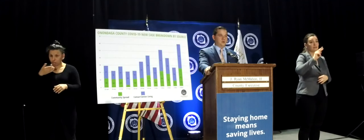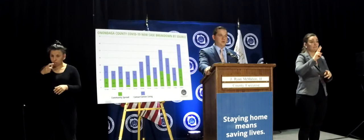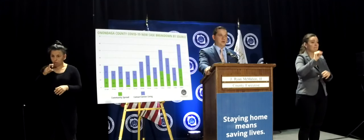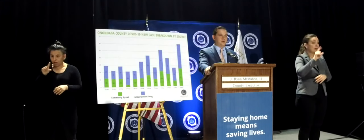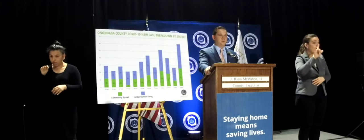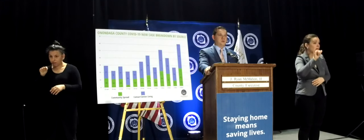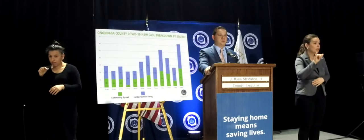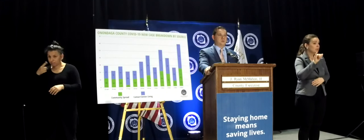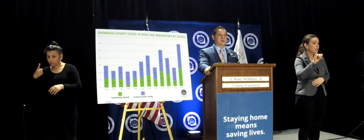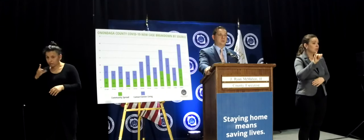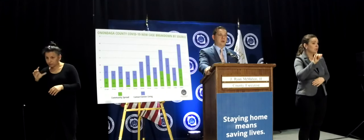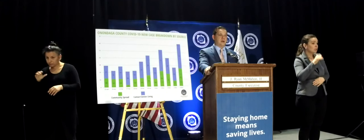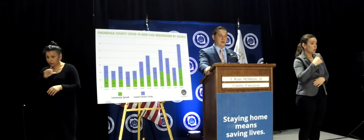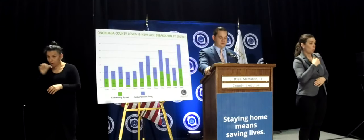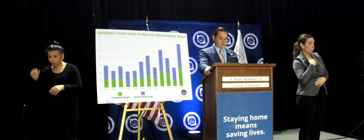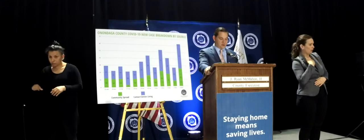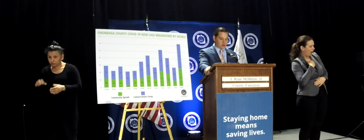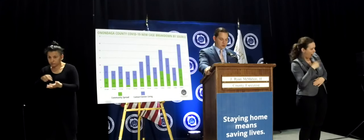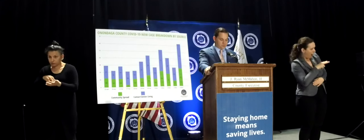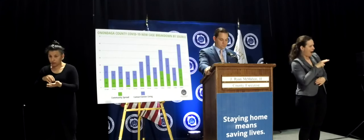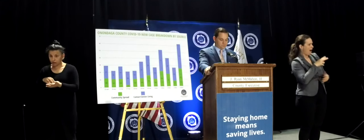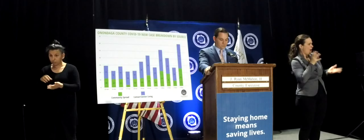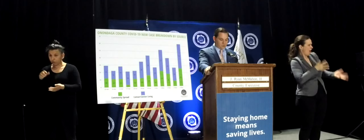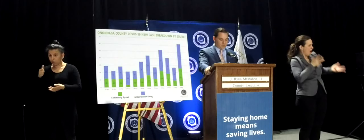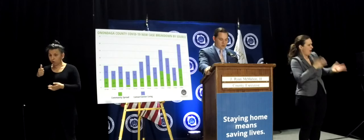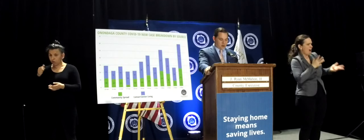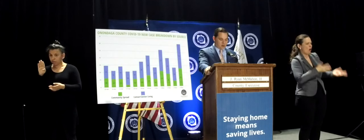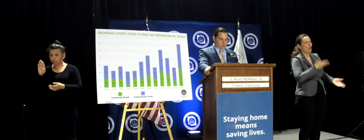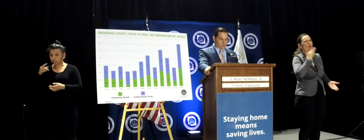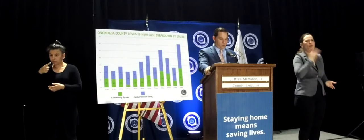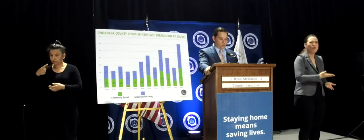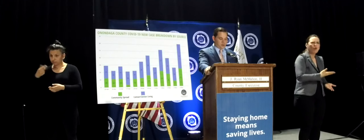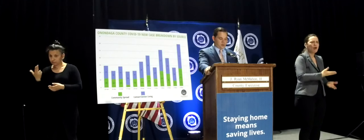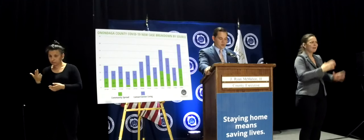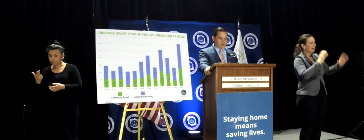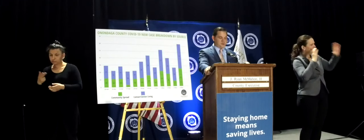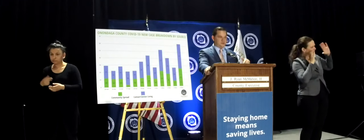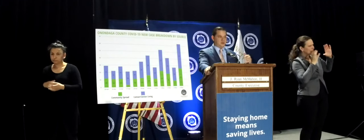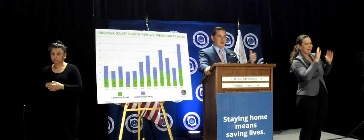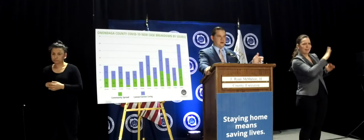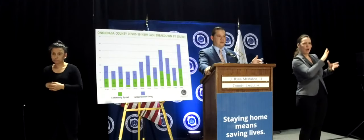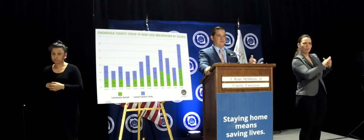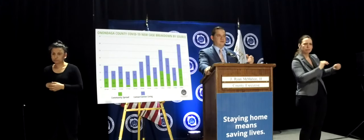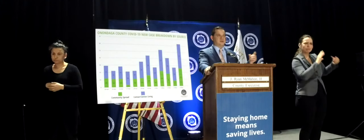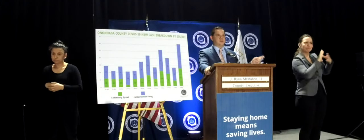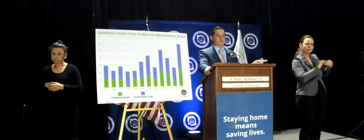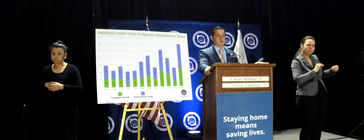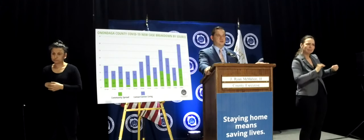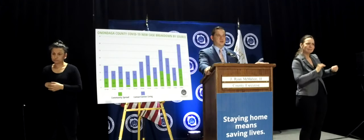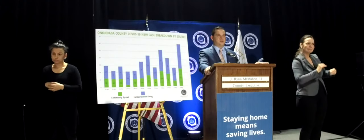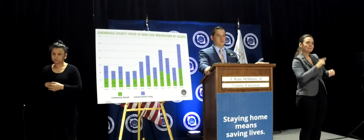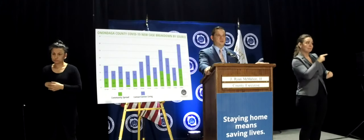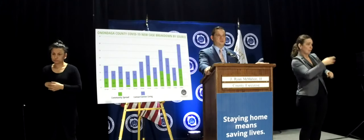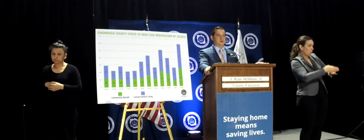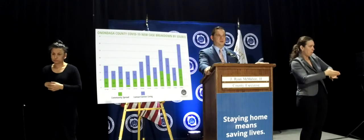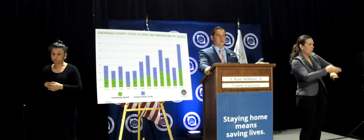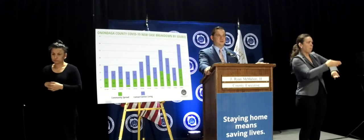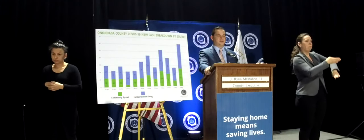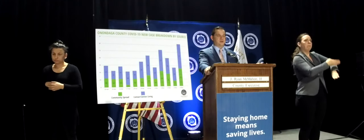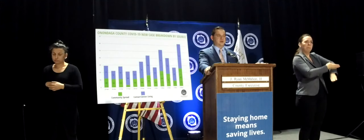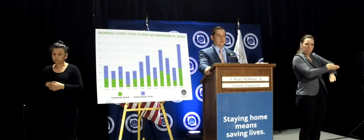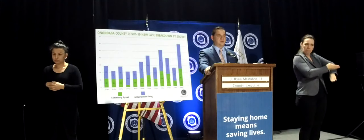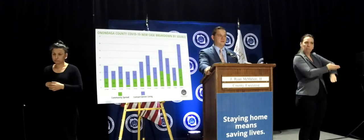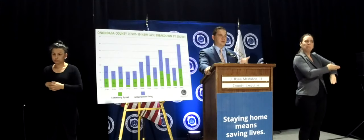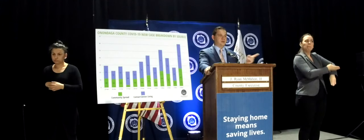sure they're okay. Their communities are making progress. That's very good. We continue to have conversations within the central region with our